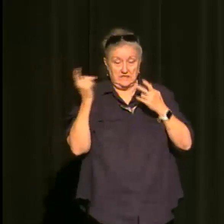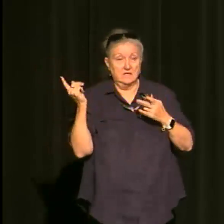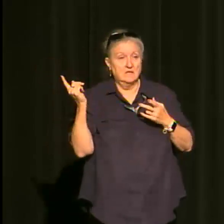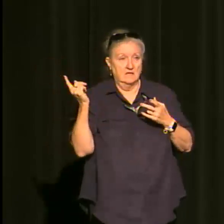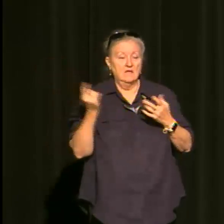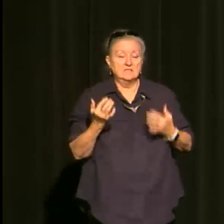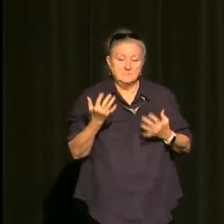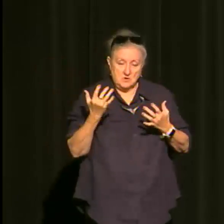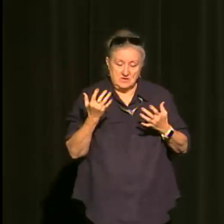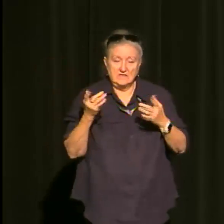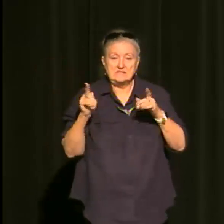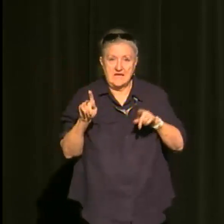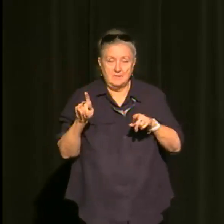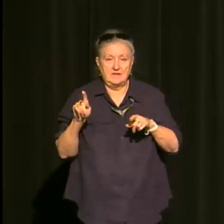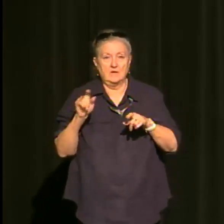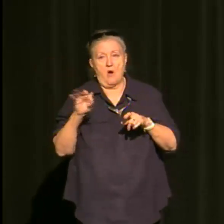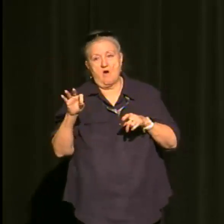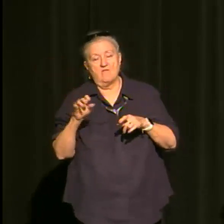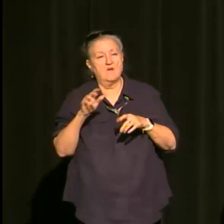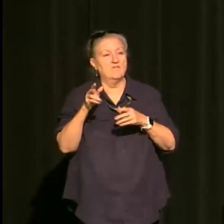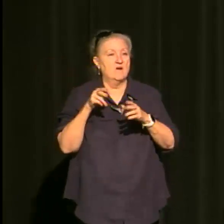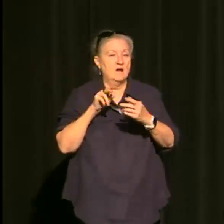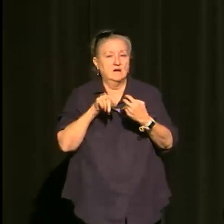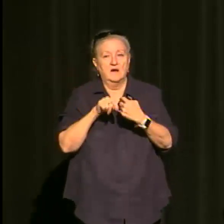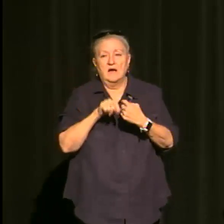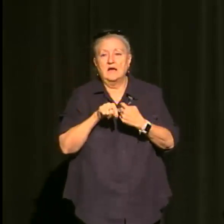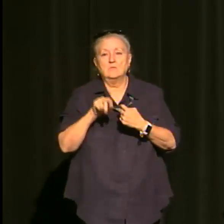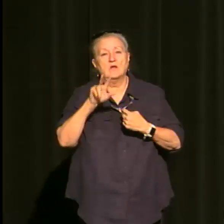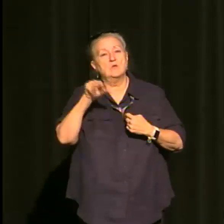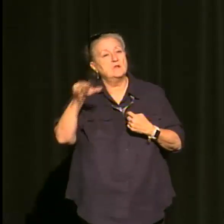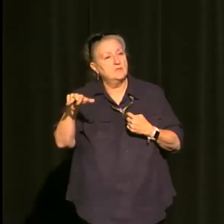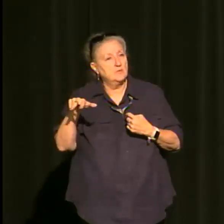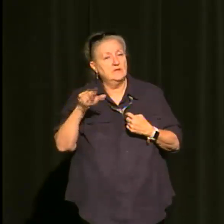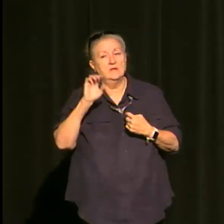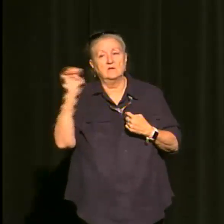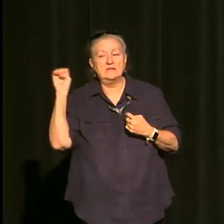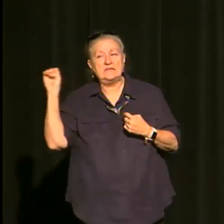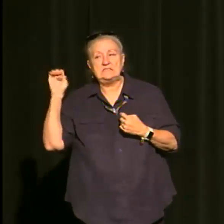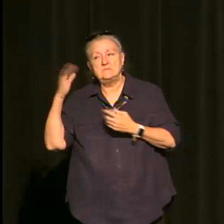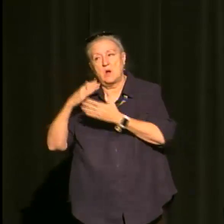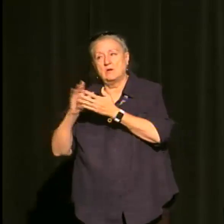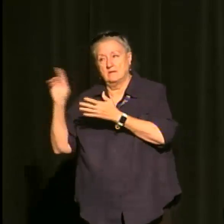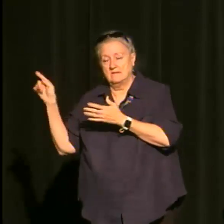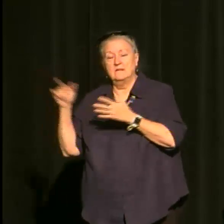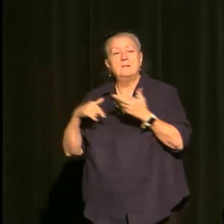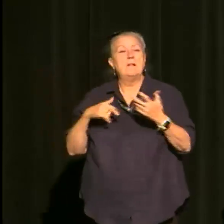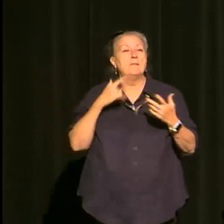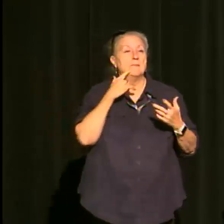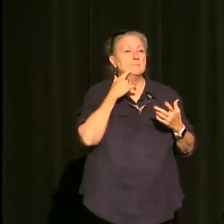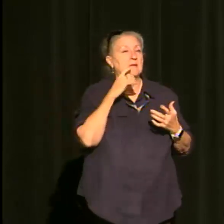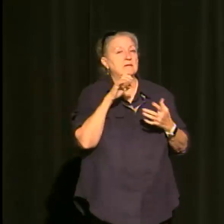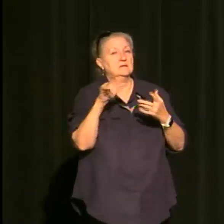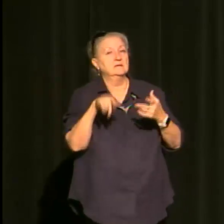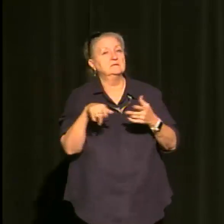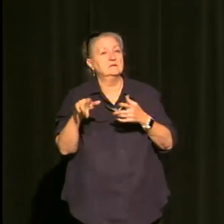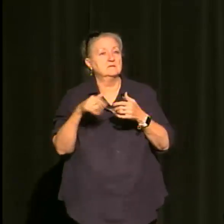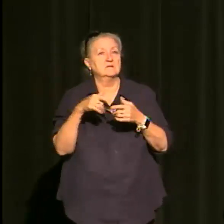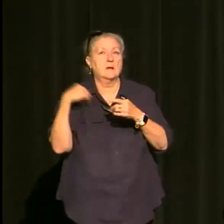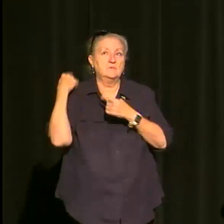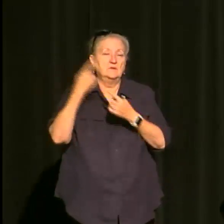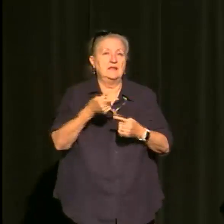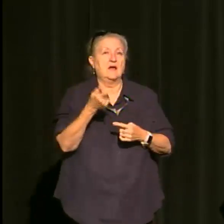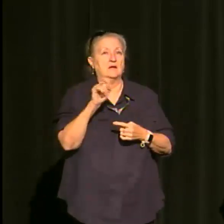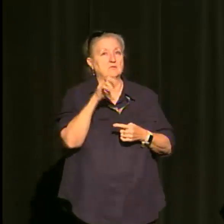burning that's happening off of Highway 33 on the northeast corner. Cost to date's $117 million.